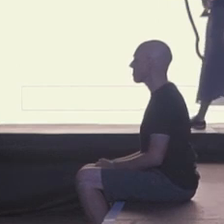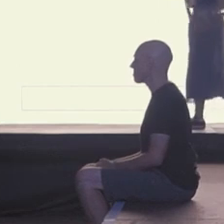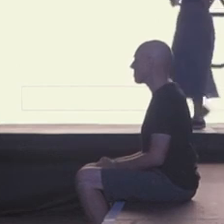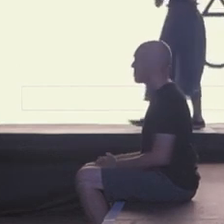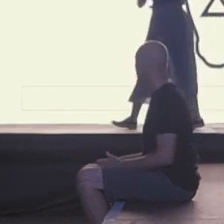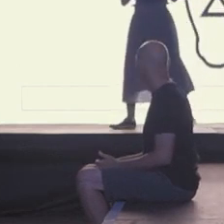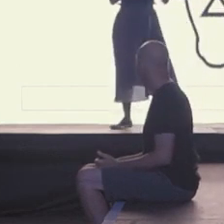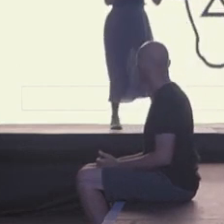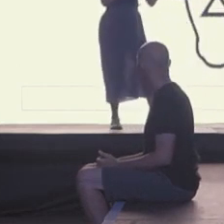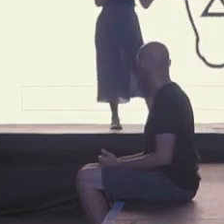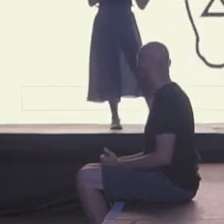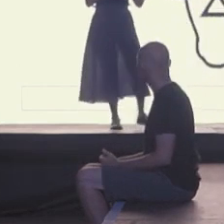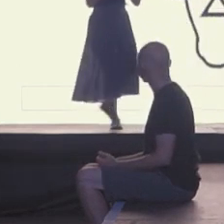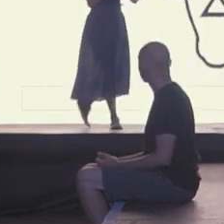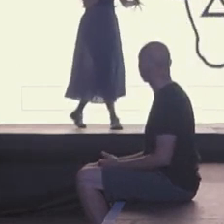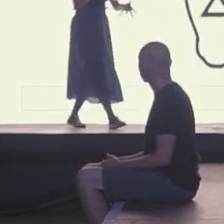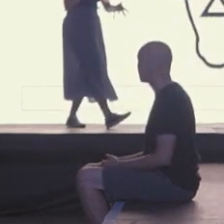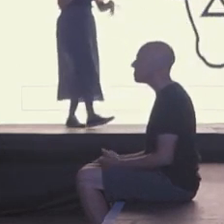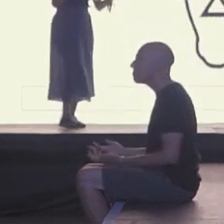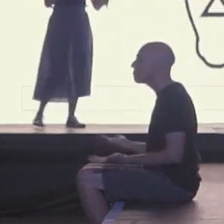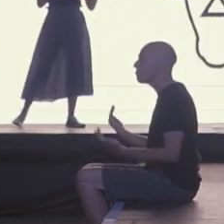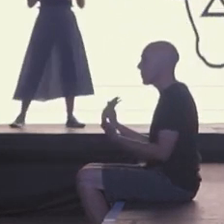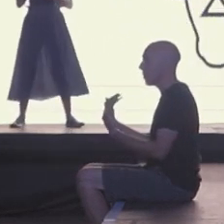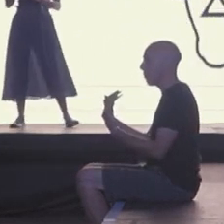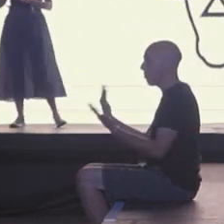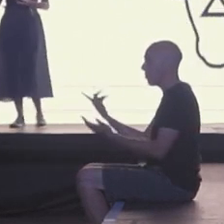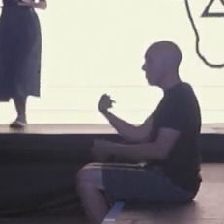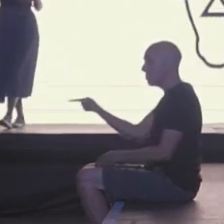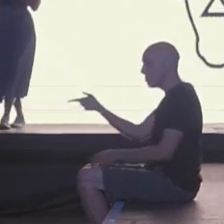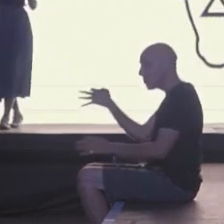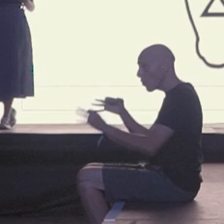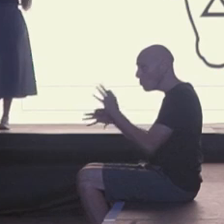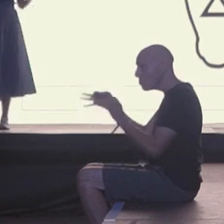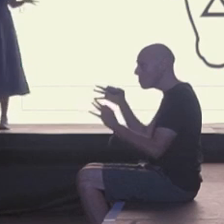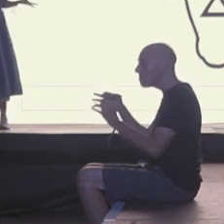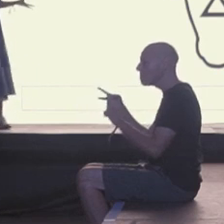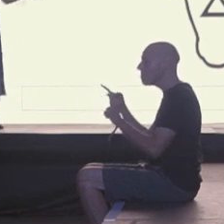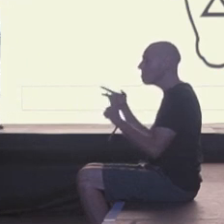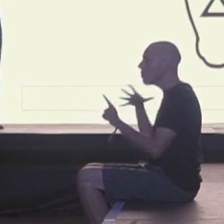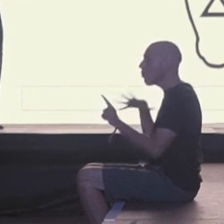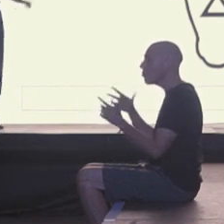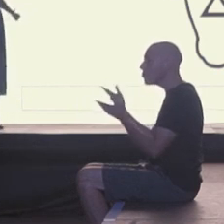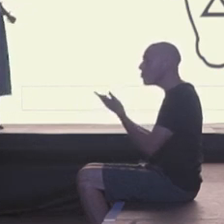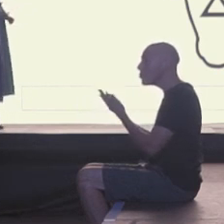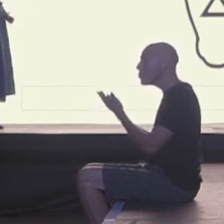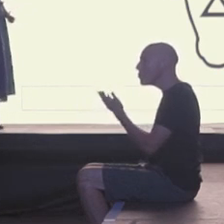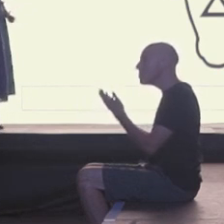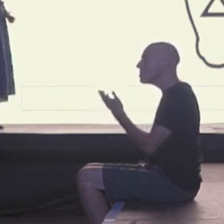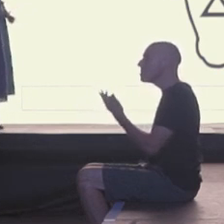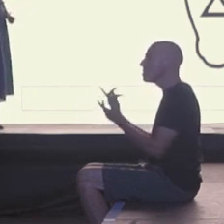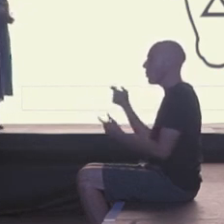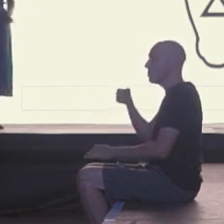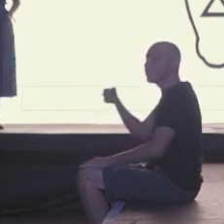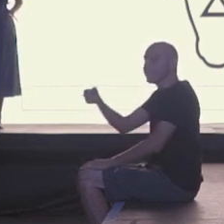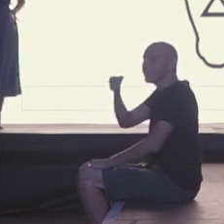So now we wanted to give you guys an opportunity to just ask any questions. If there's anything people want to talk about, I think James is going to run around